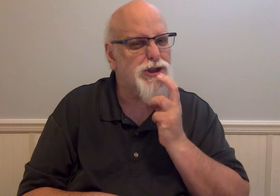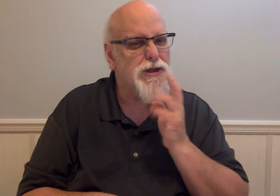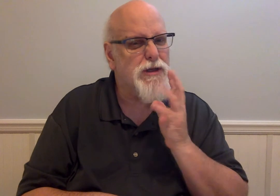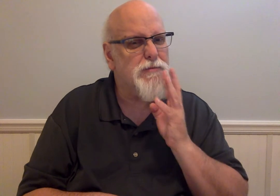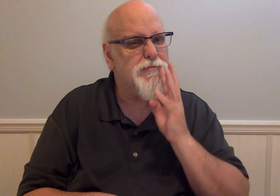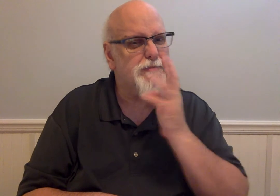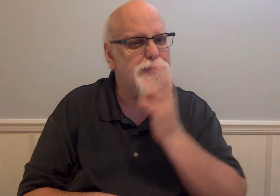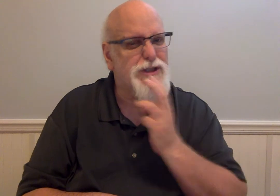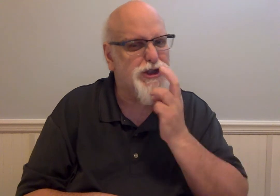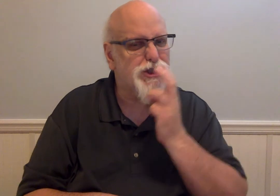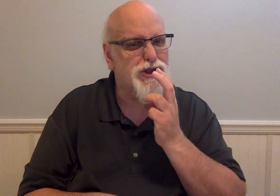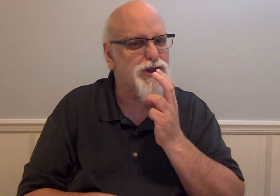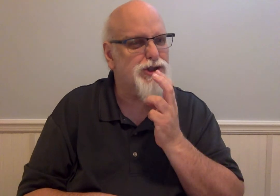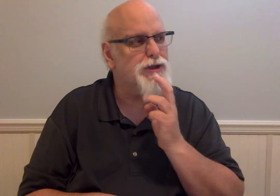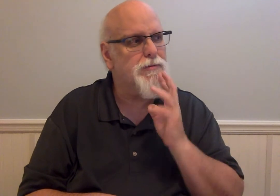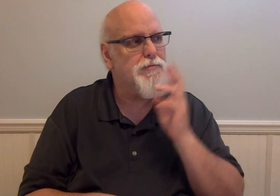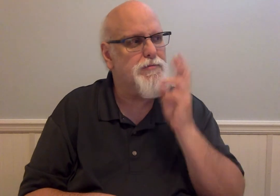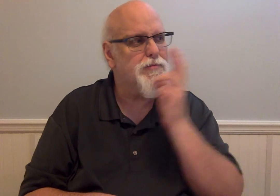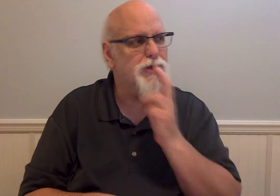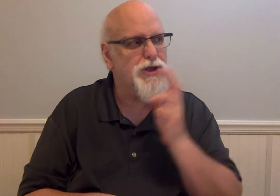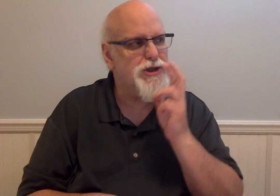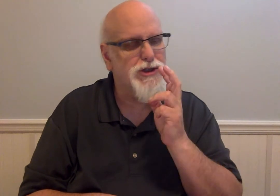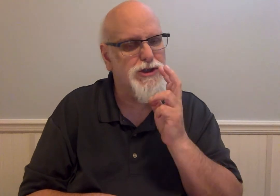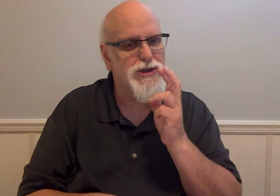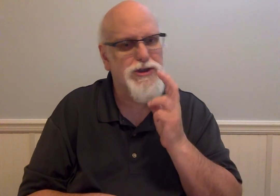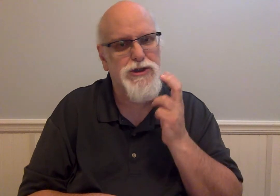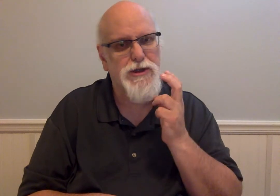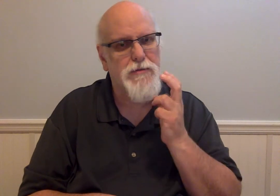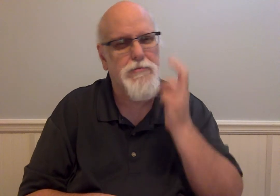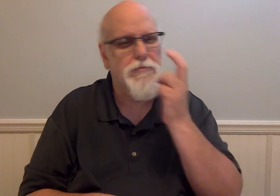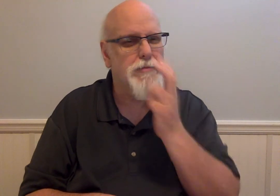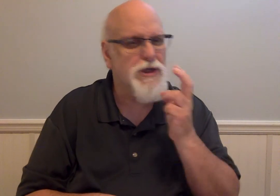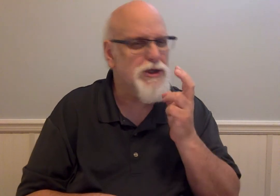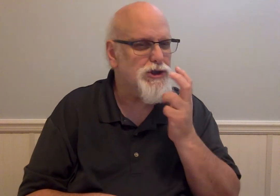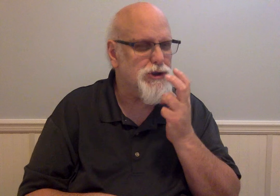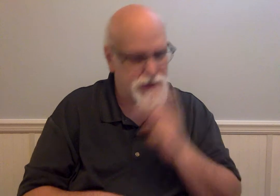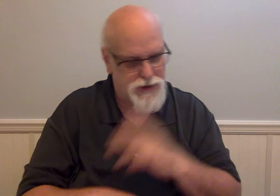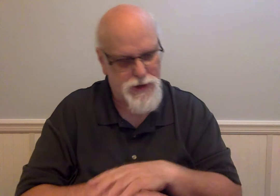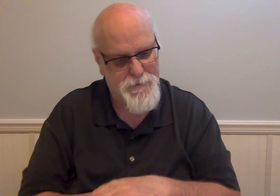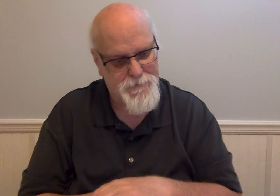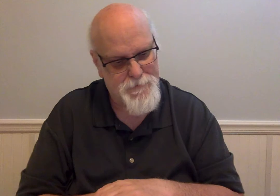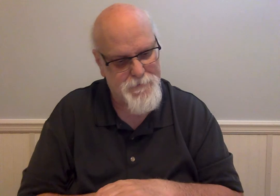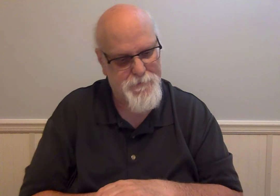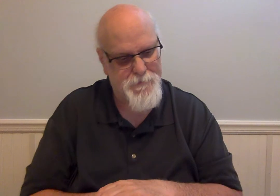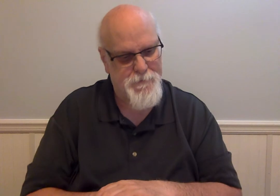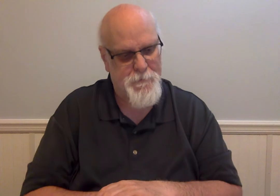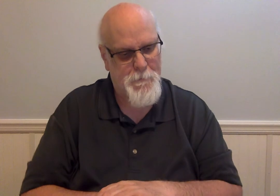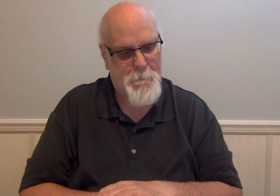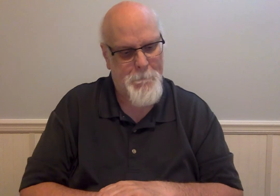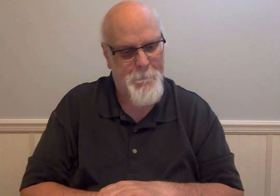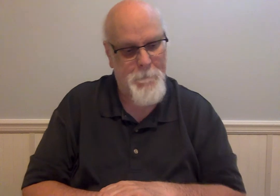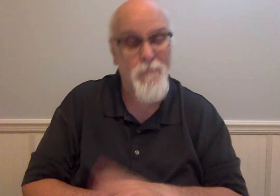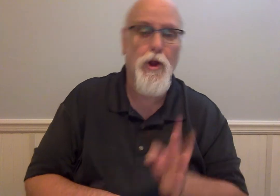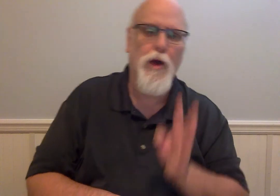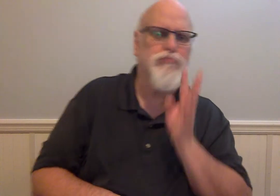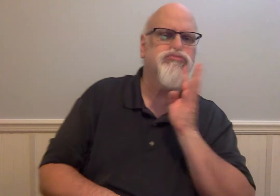So speech sort of has like a bent V and it sort of circles around your mouth for speech.